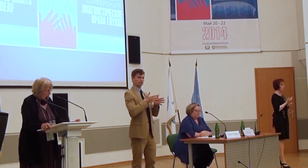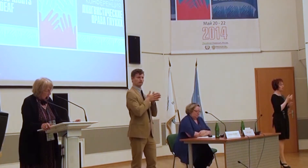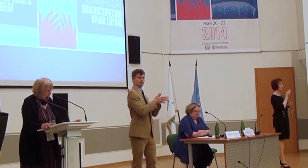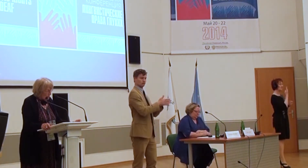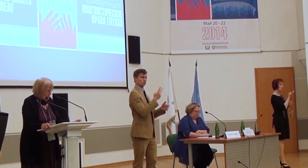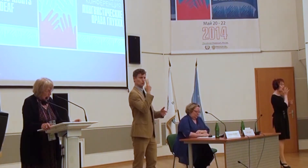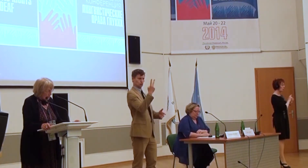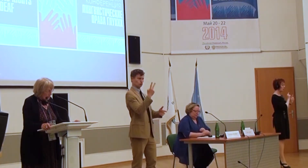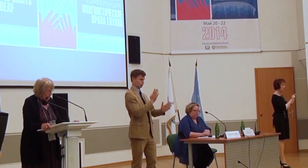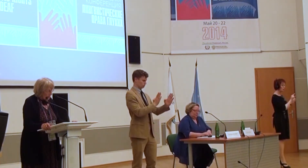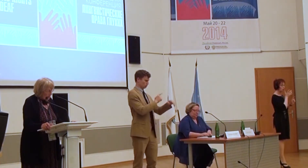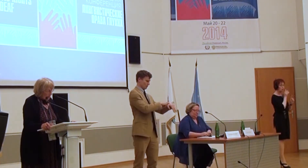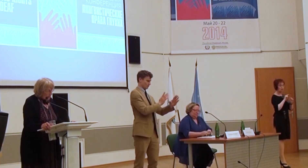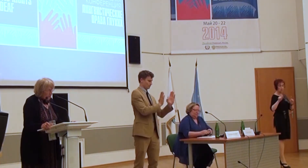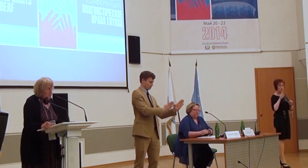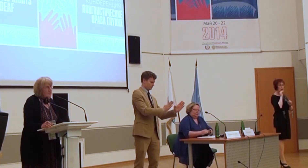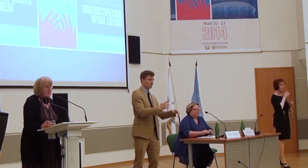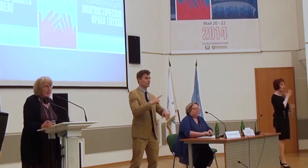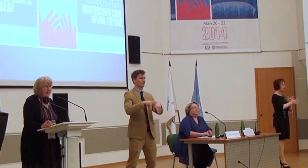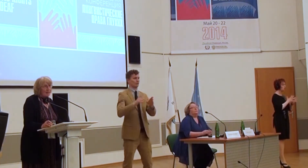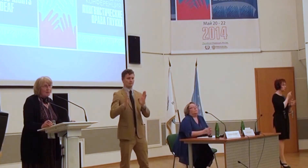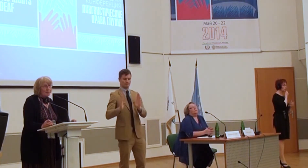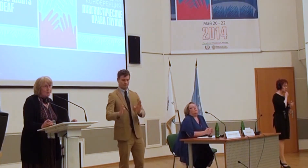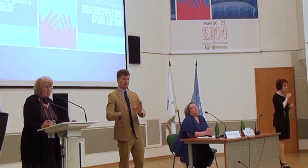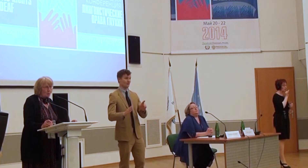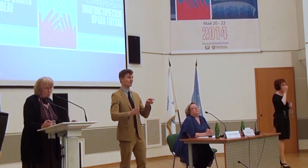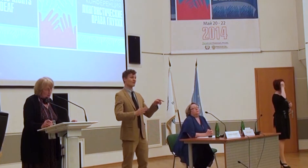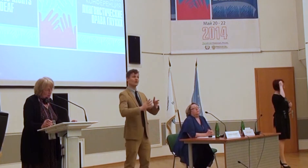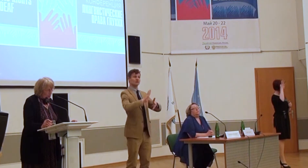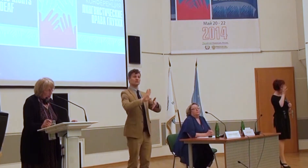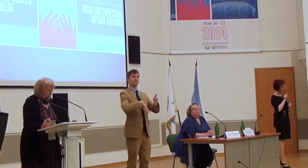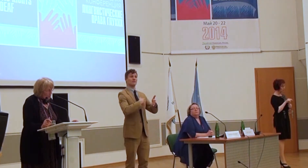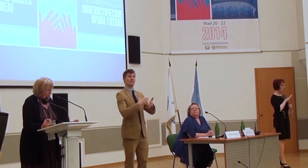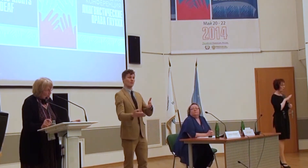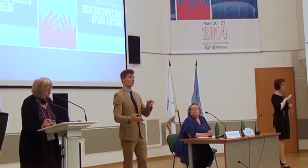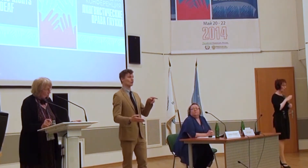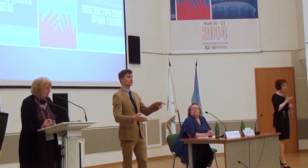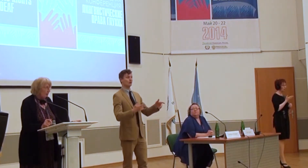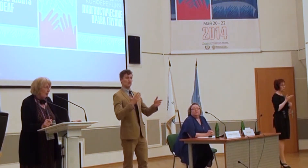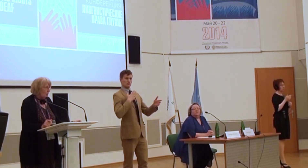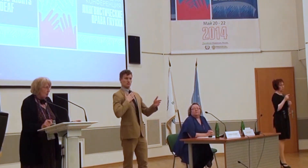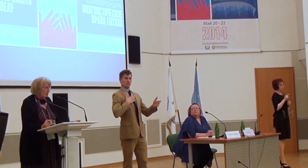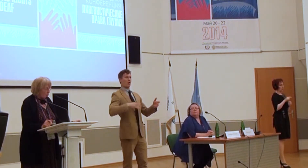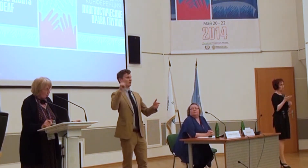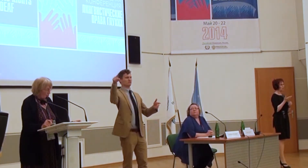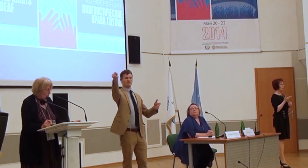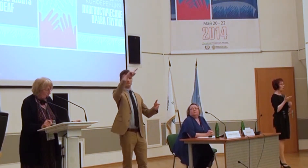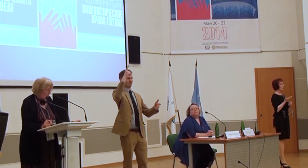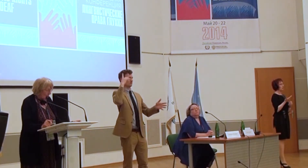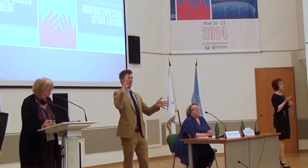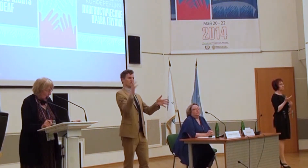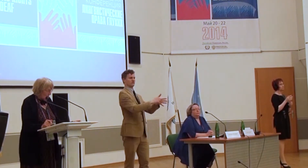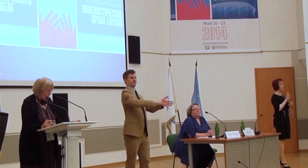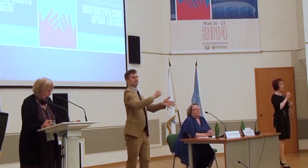and to put these in context. The first attack, which we probably all know, was the argument that sign languages are just not